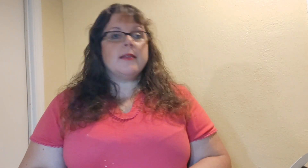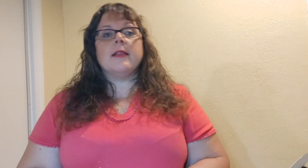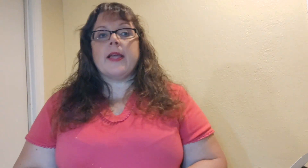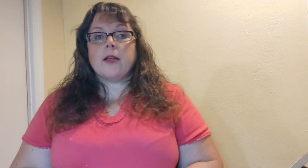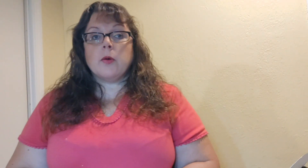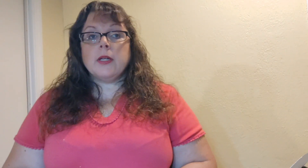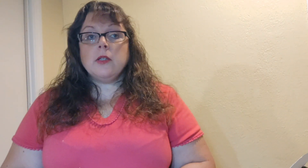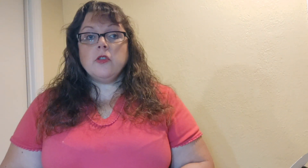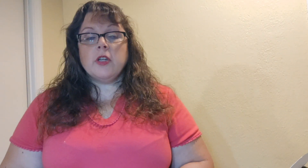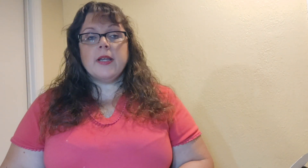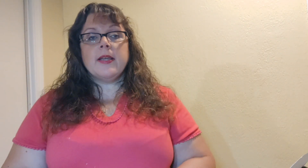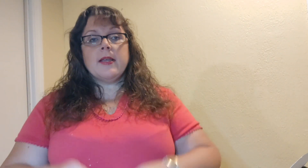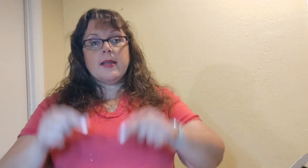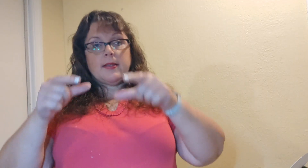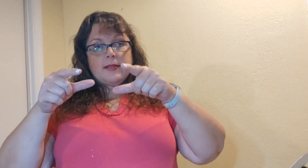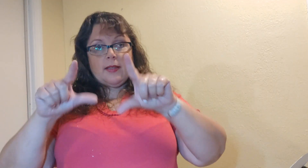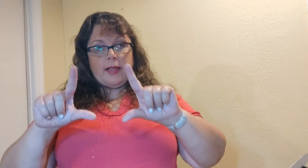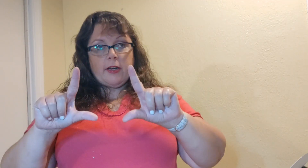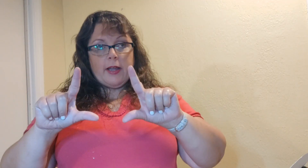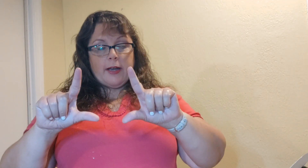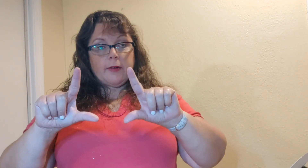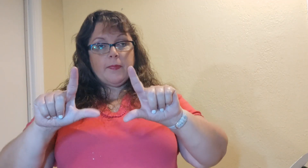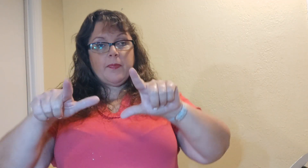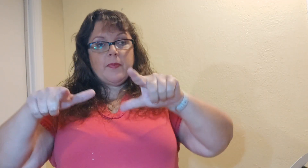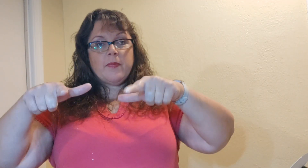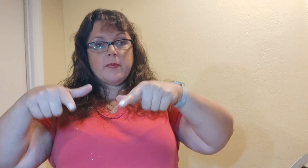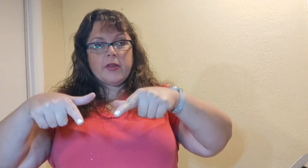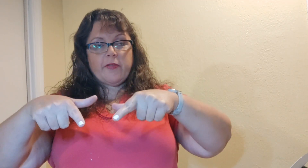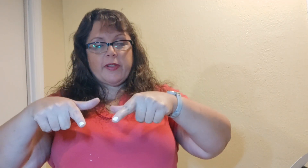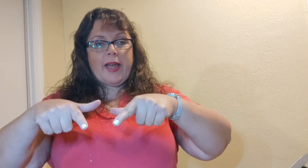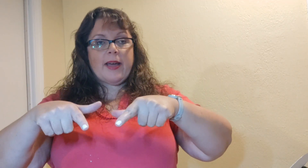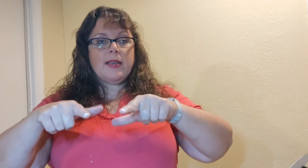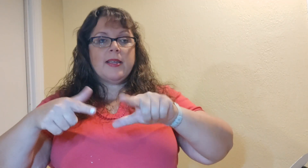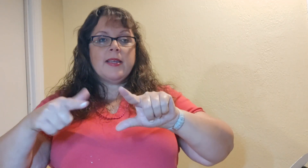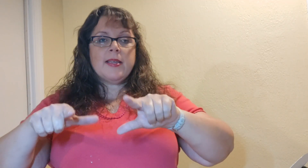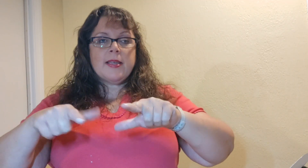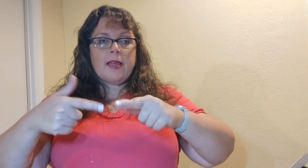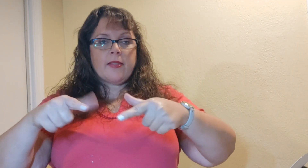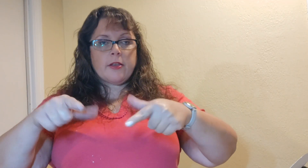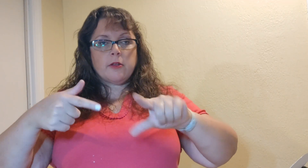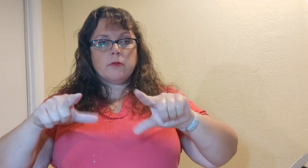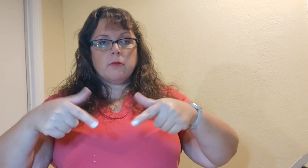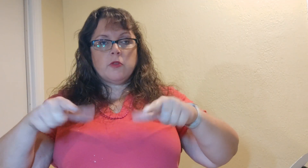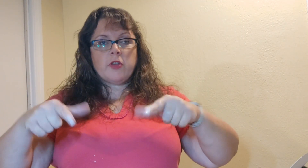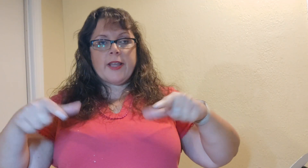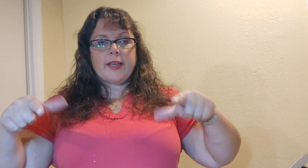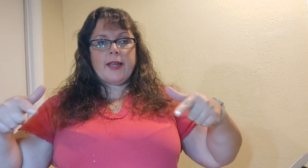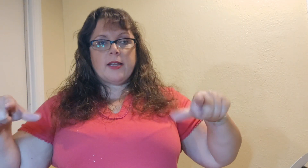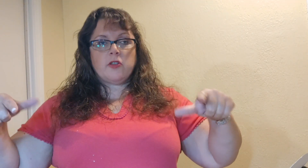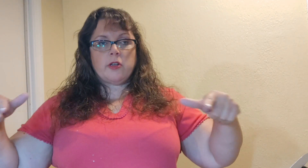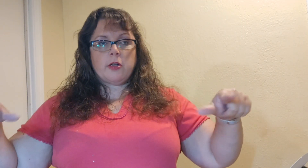And language is the letter L, but flat. And then you shake it as you go